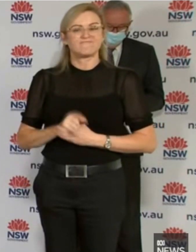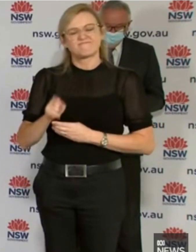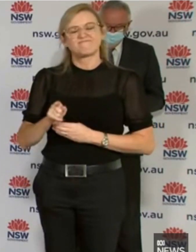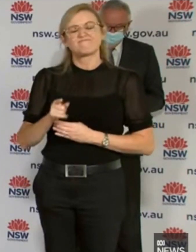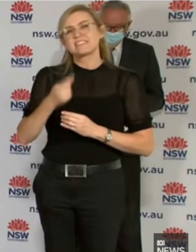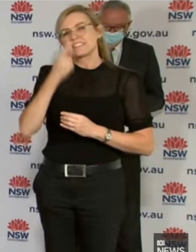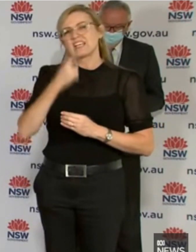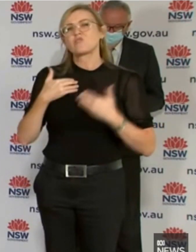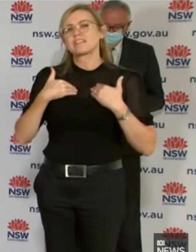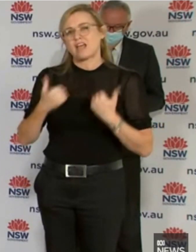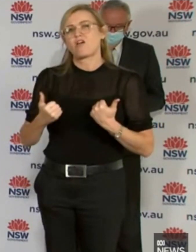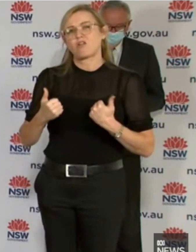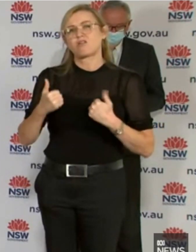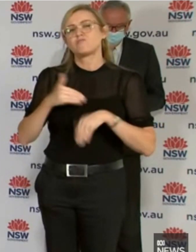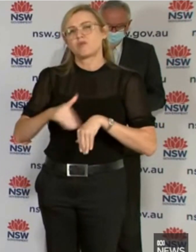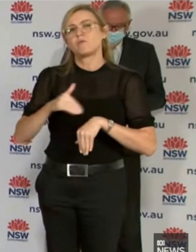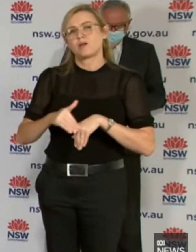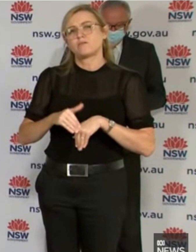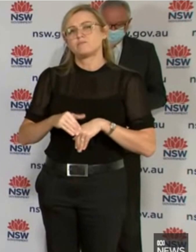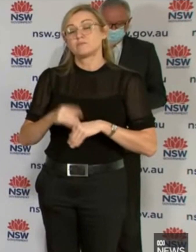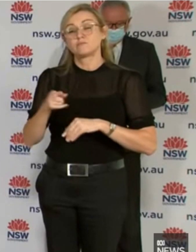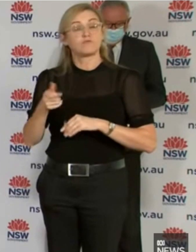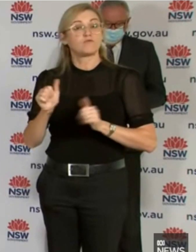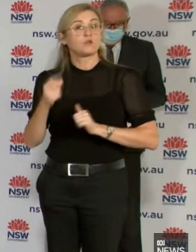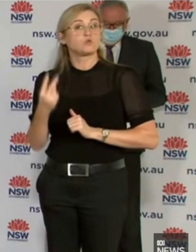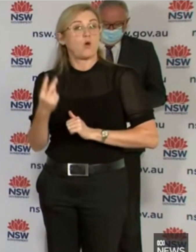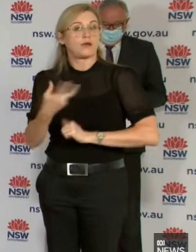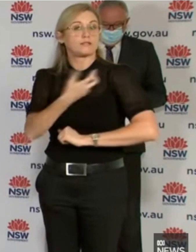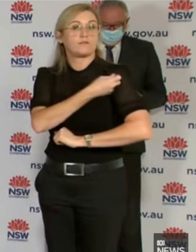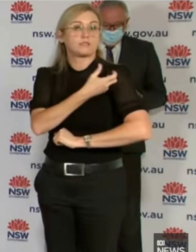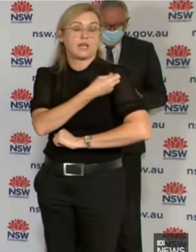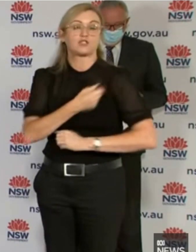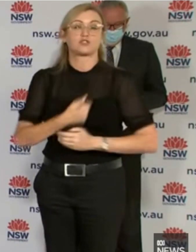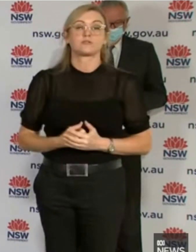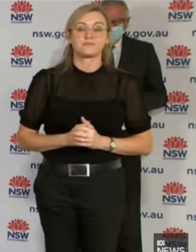serious underlying health conditions and had received 2 doses of a COVID vaccine.